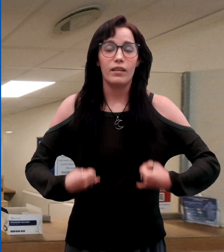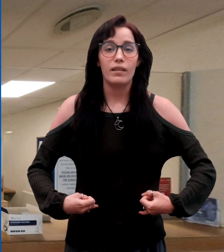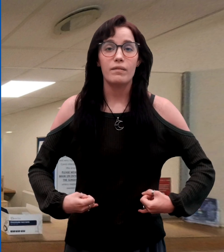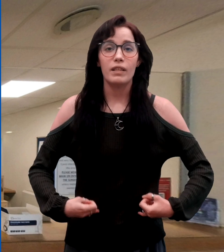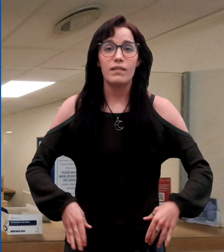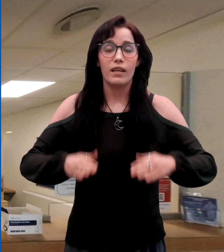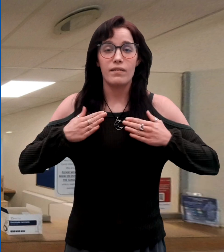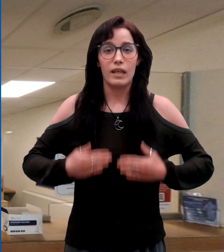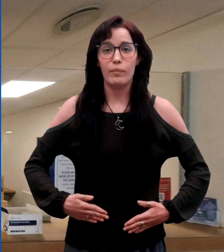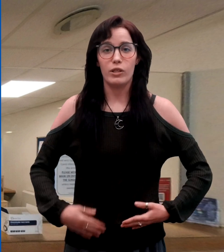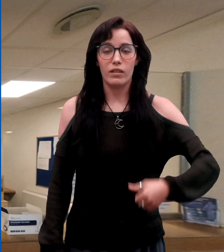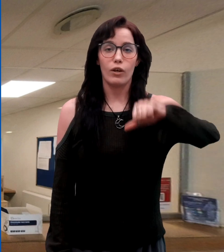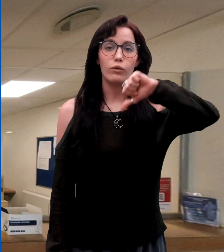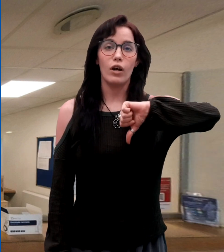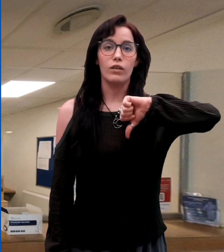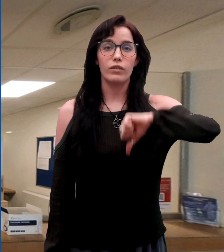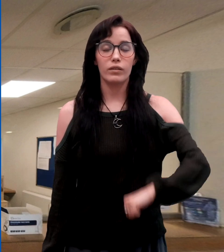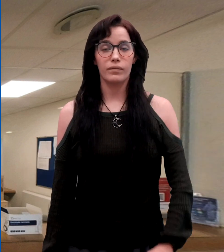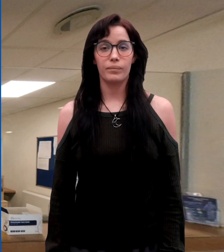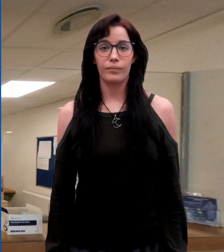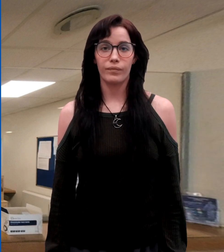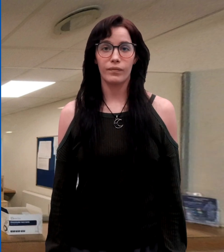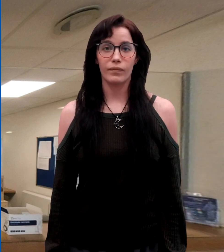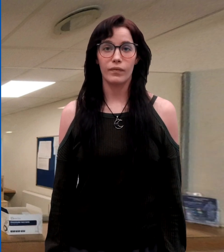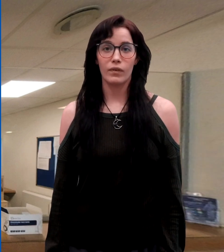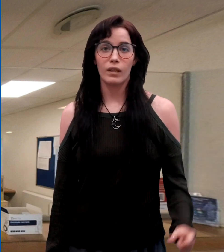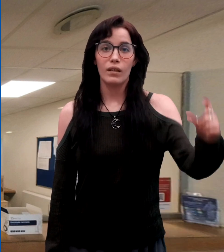Cancer is when the cells in our bodies go wrong.